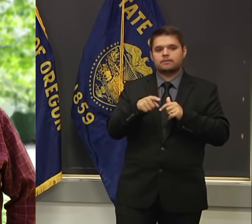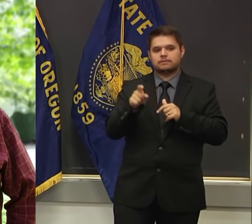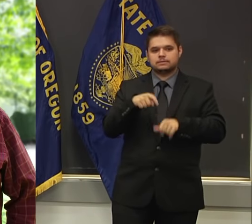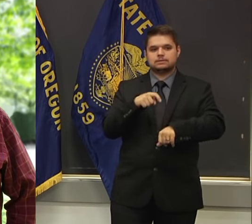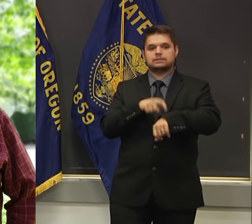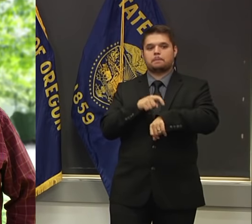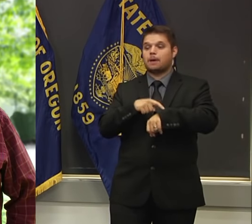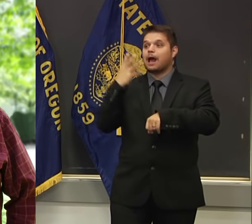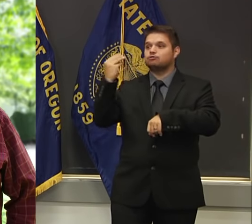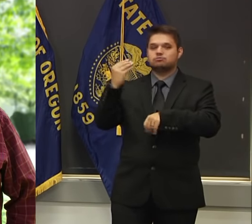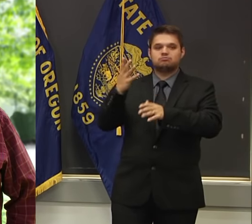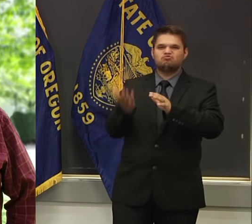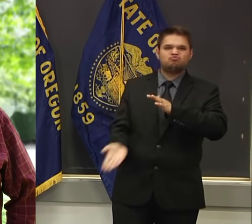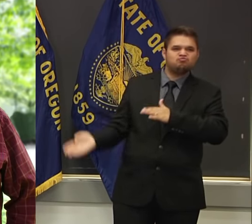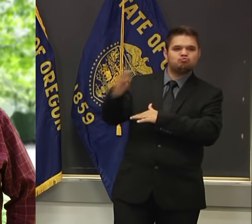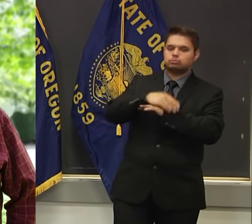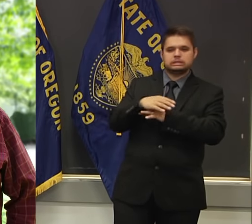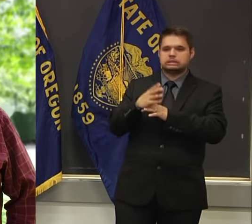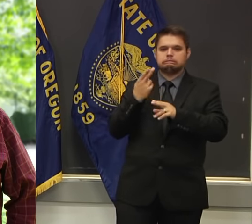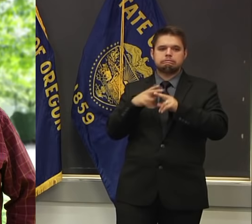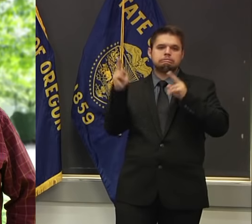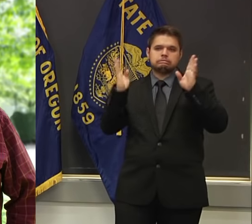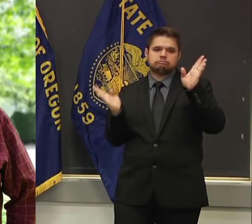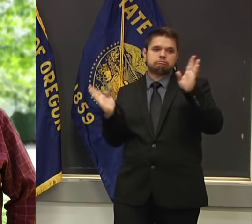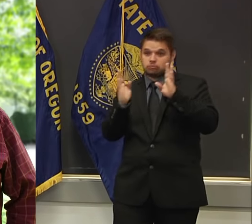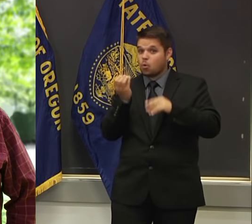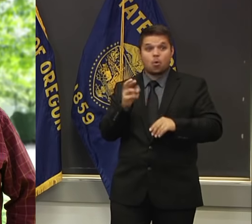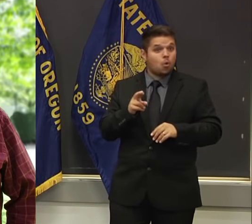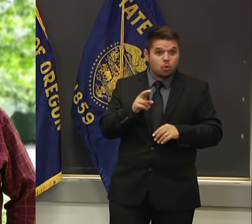work entirely if that's possible.